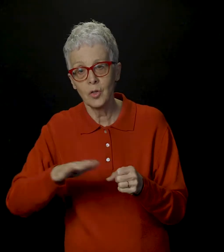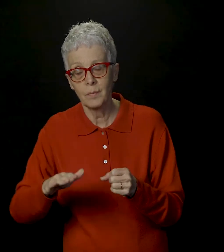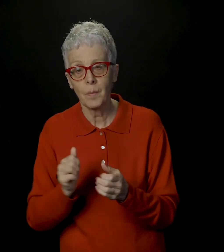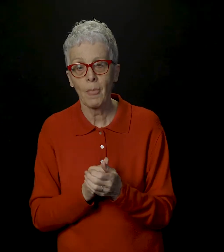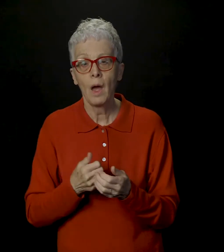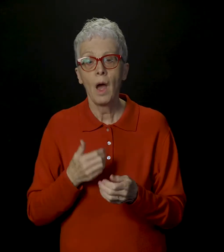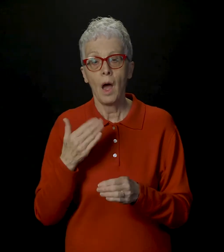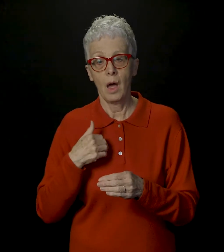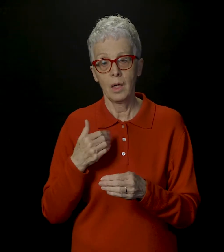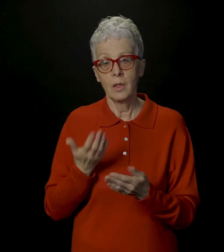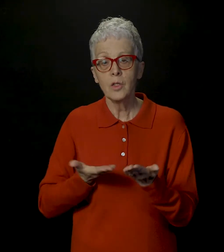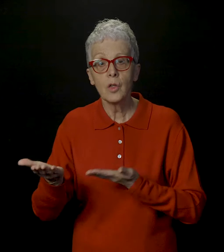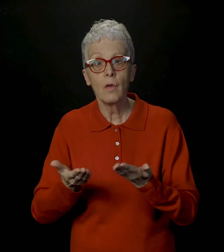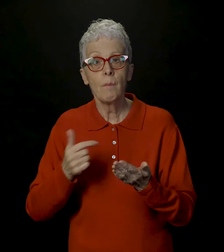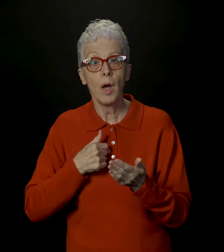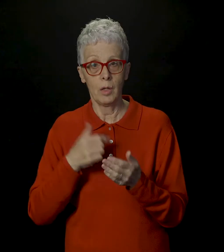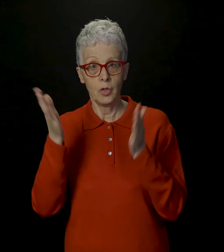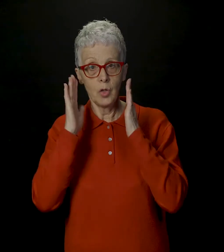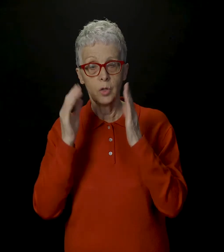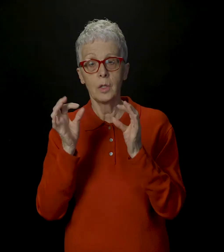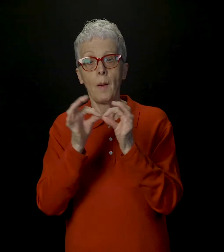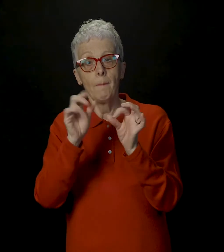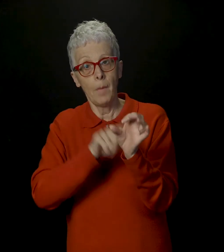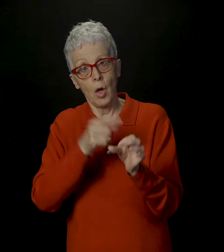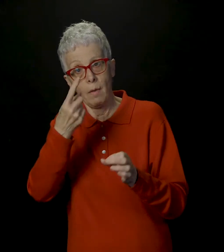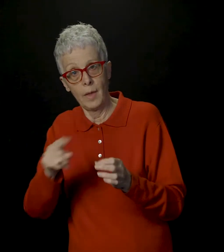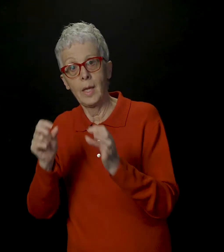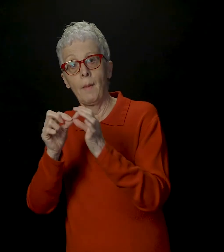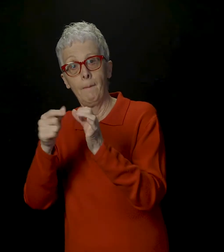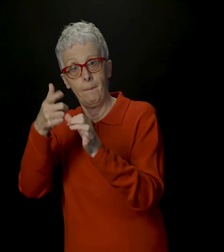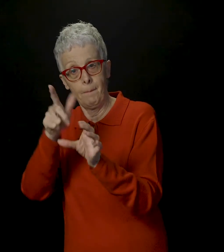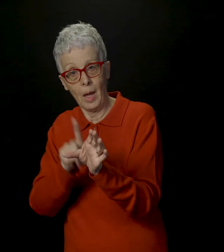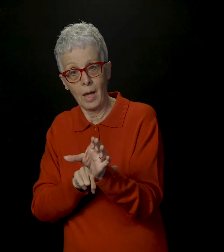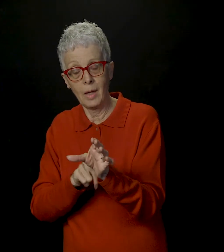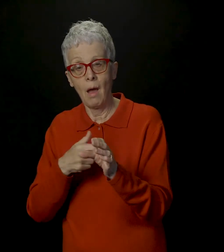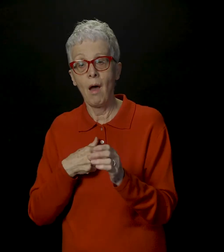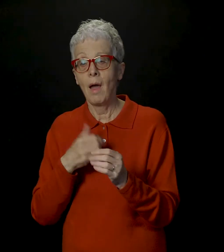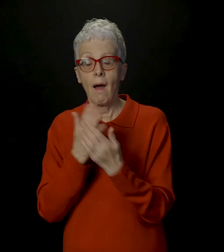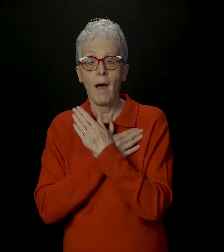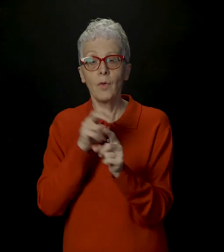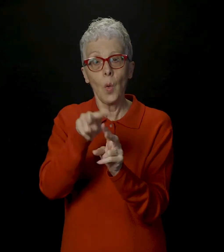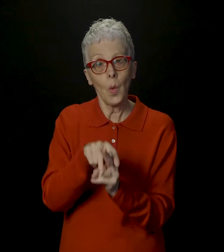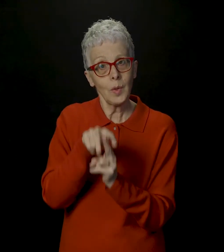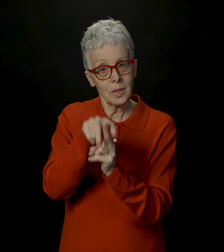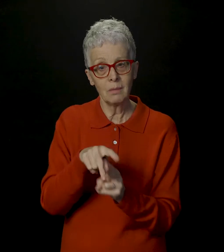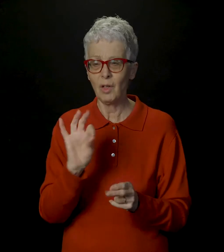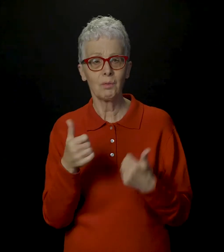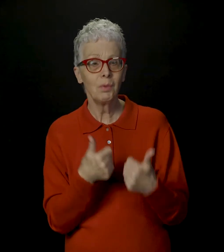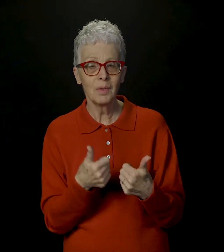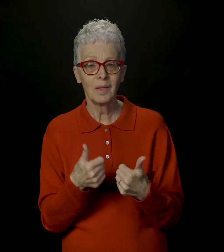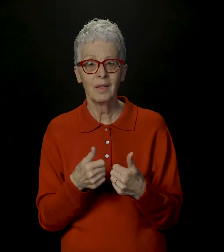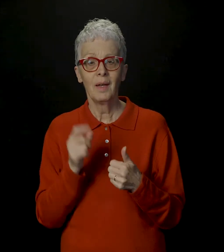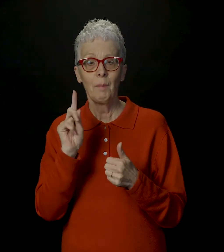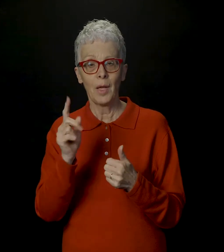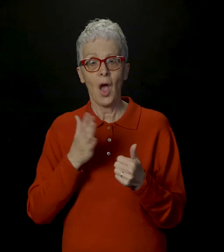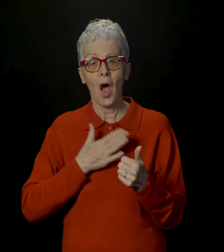I serve at my local church As well Church by the bay I'm a horse woman Not a particularly good one